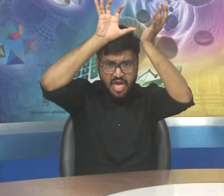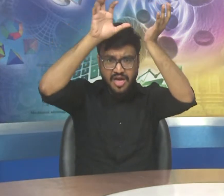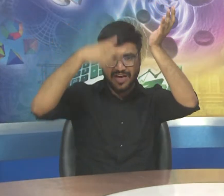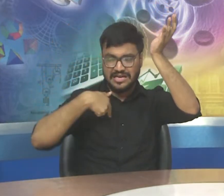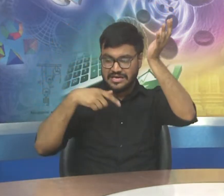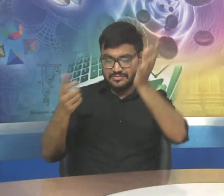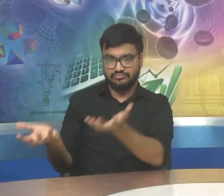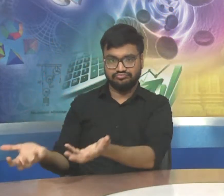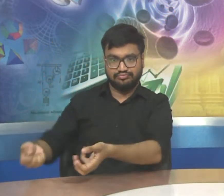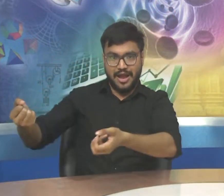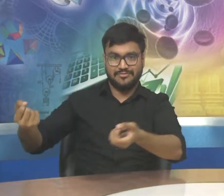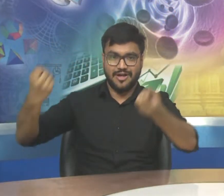head